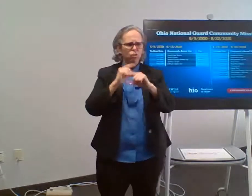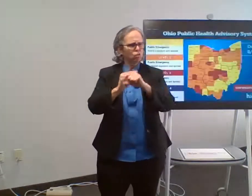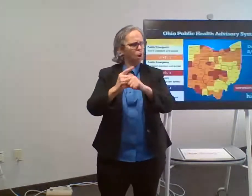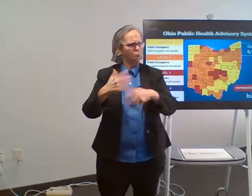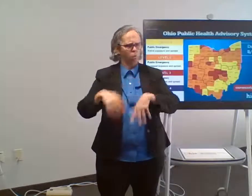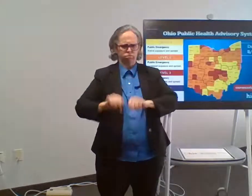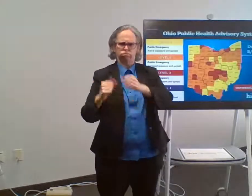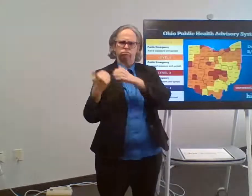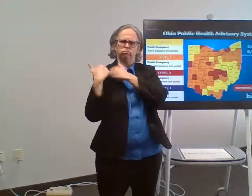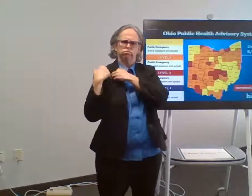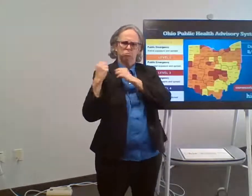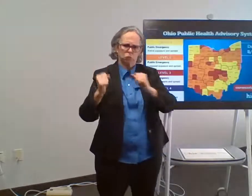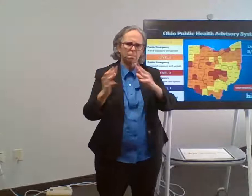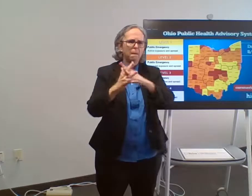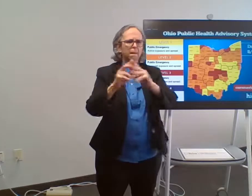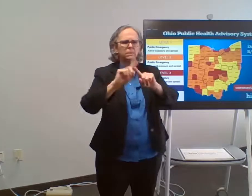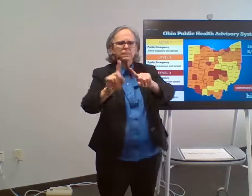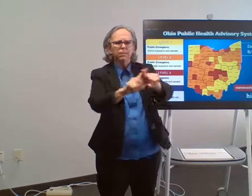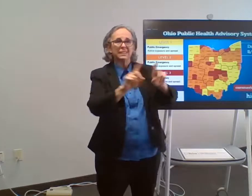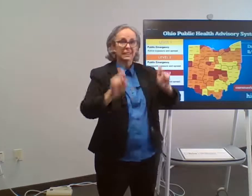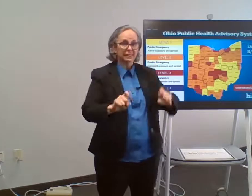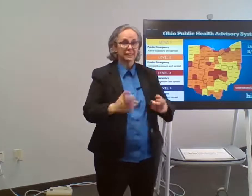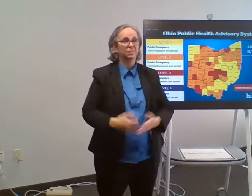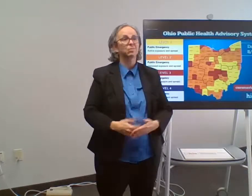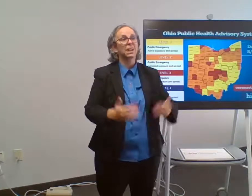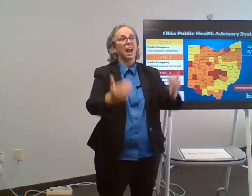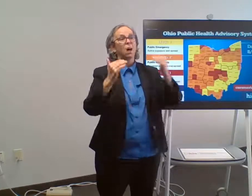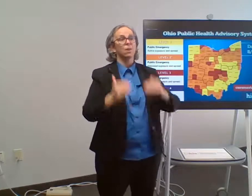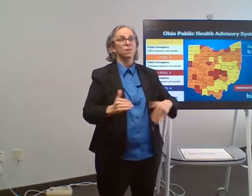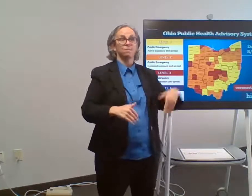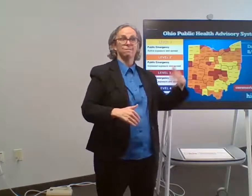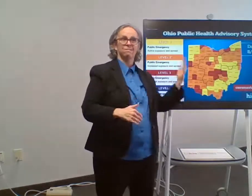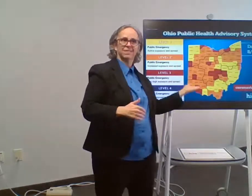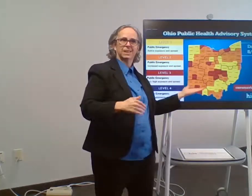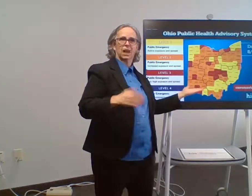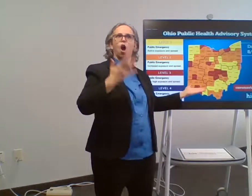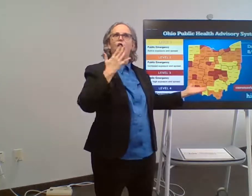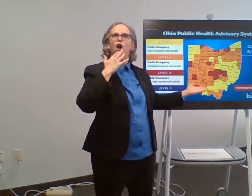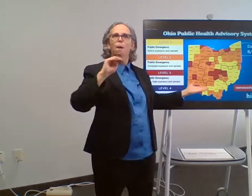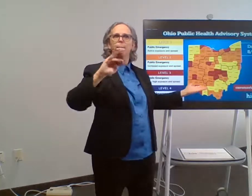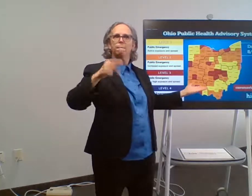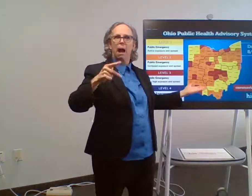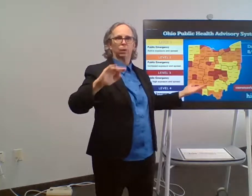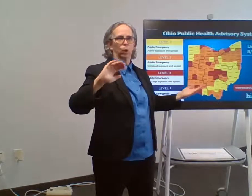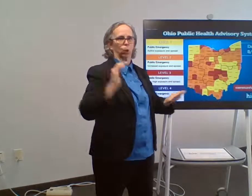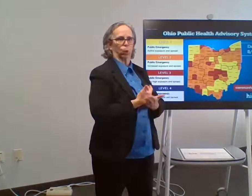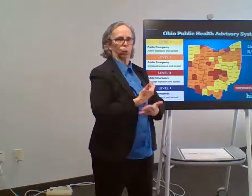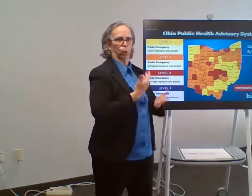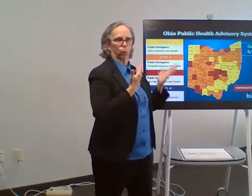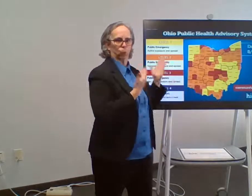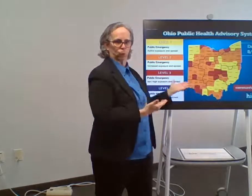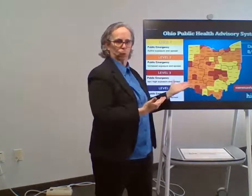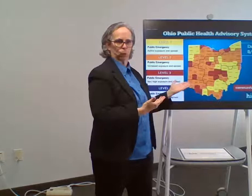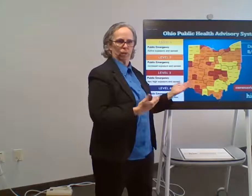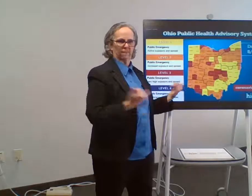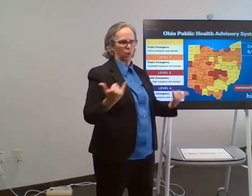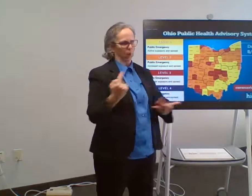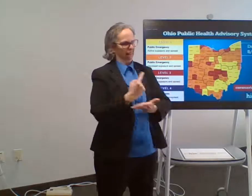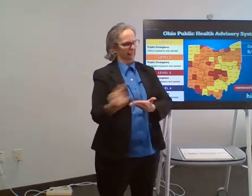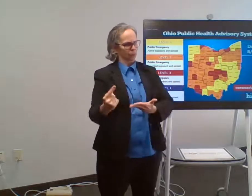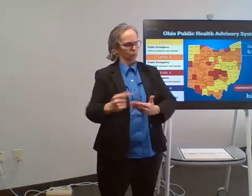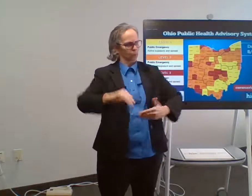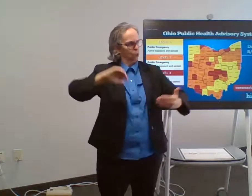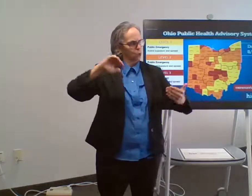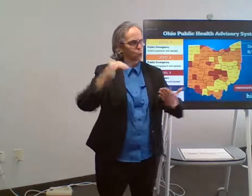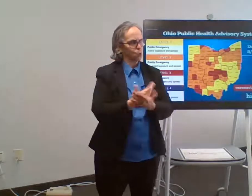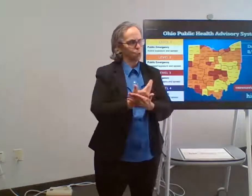Eric, let's go to our color map again. This is a new map for today. And